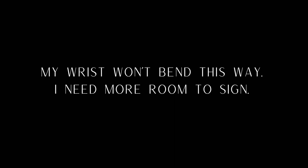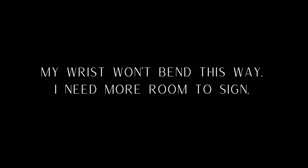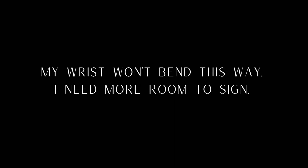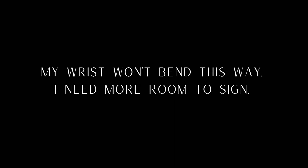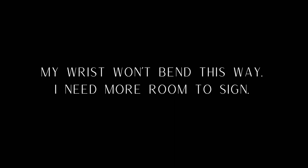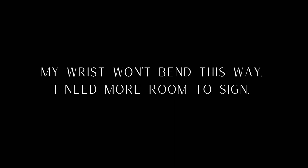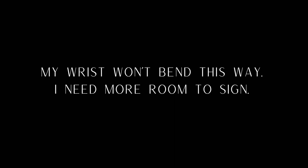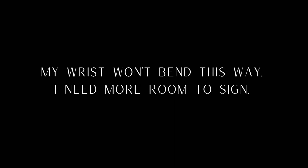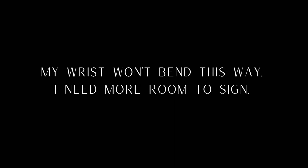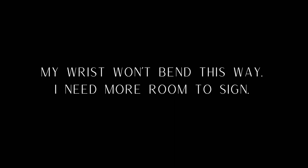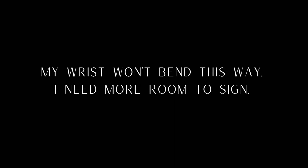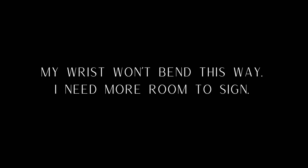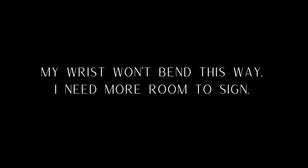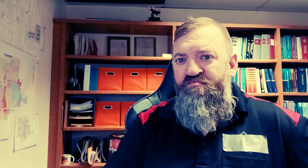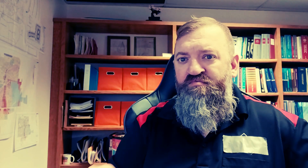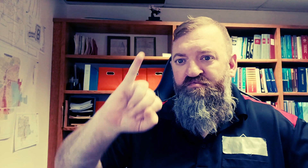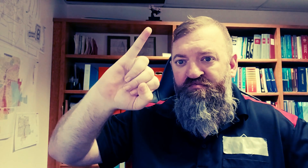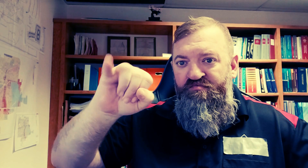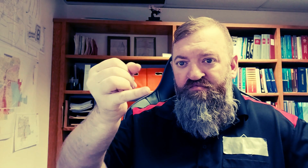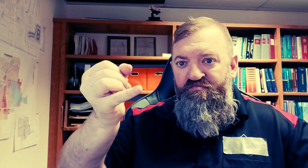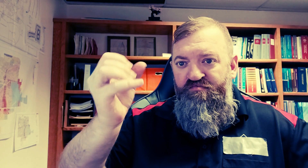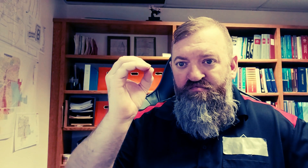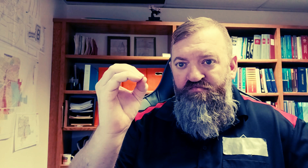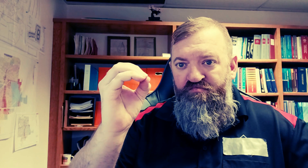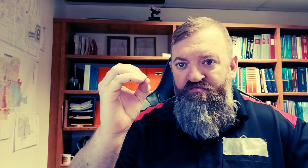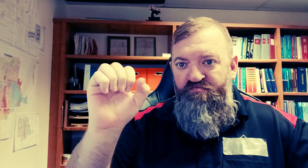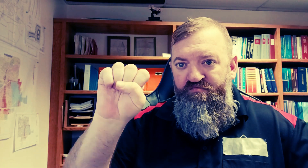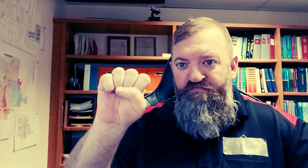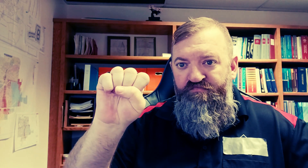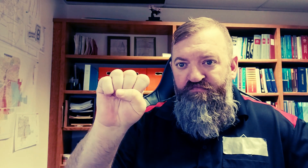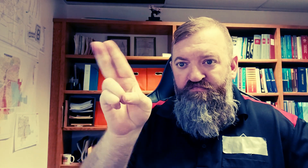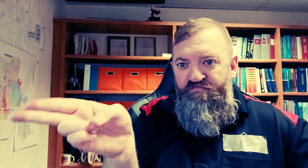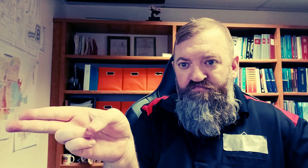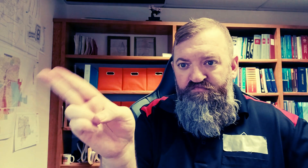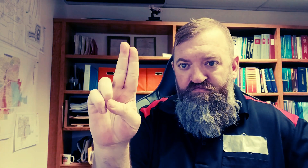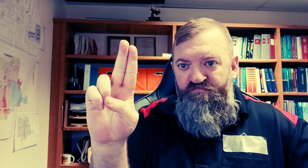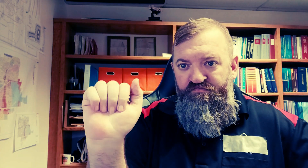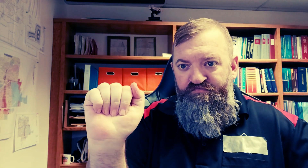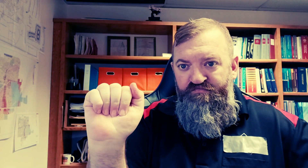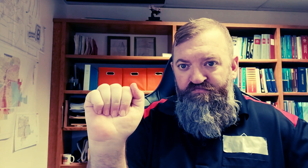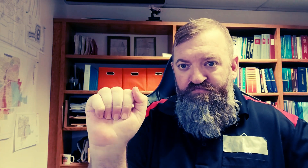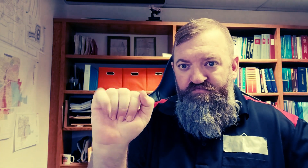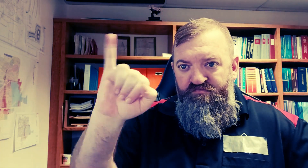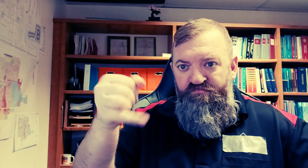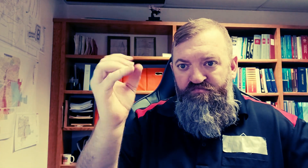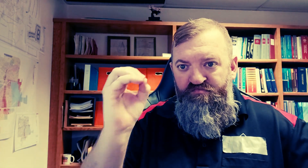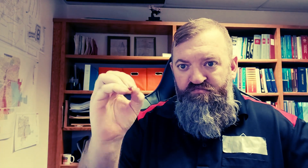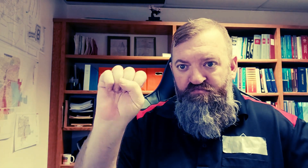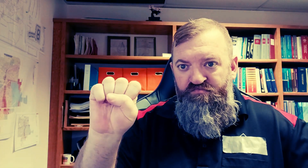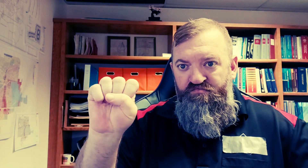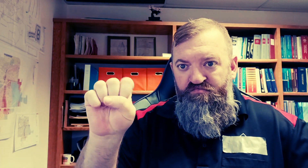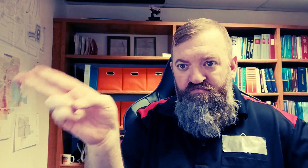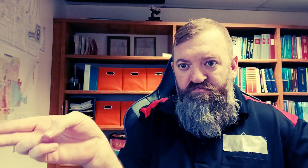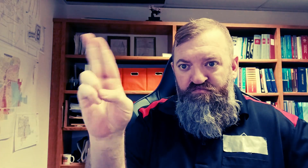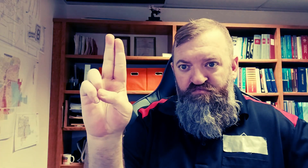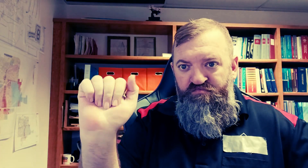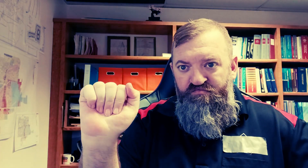natural movement of your body. It often replicates the action or thing that it is